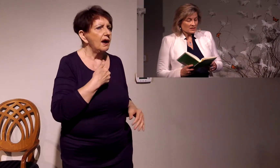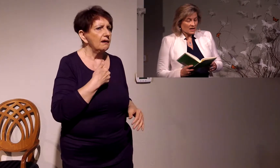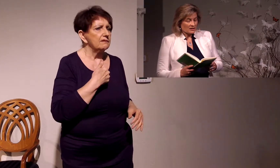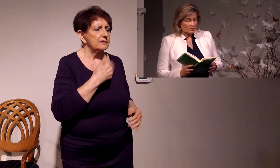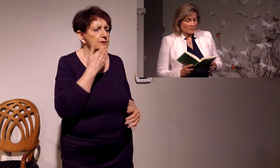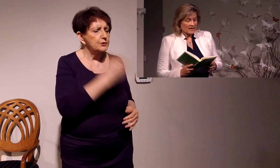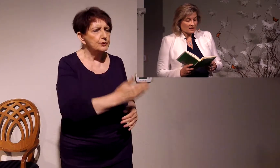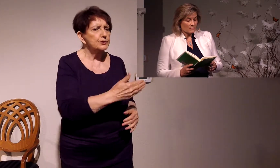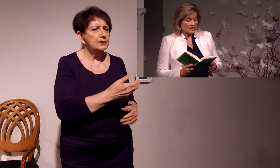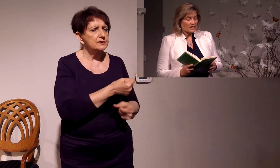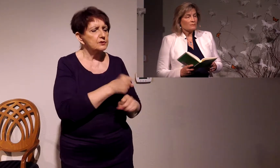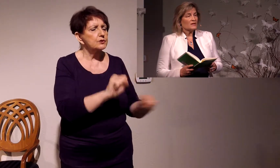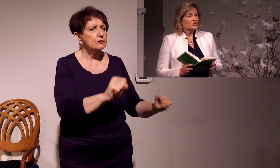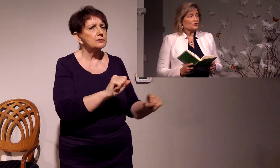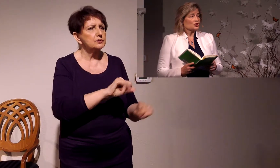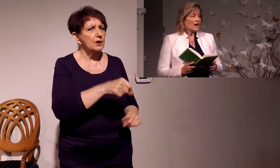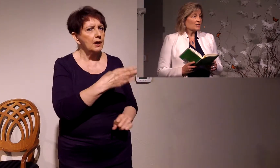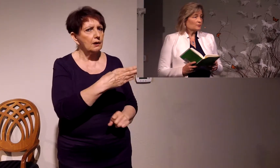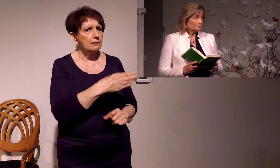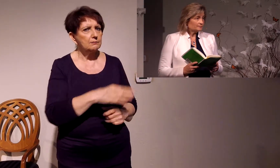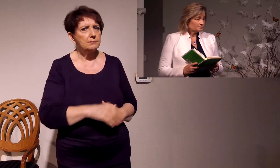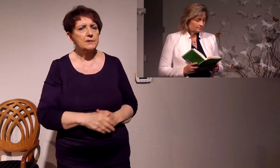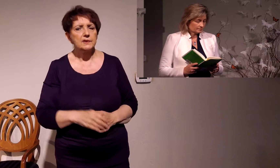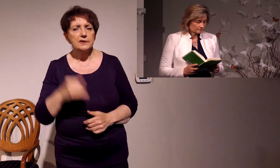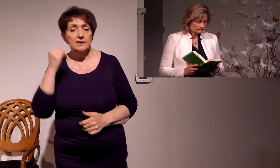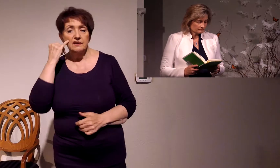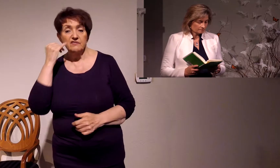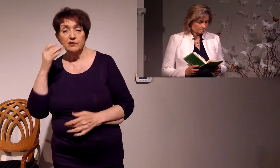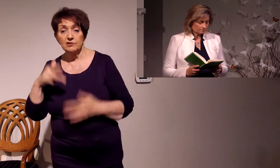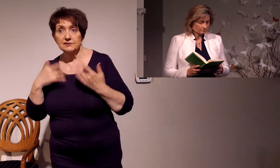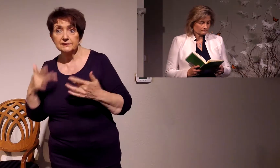get excited by making money, it means you're shallow.